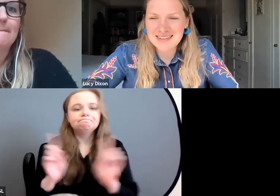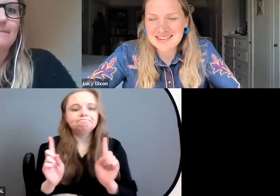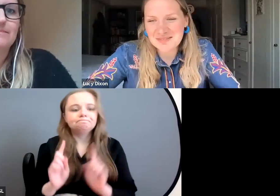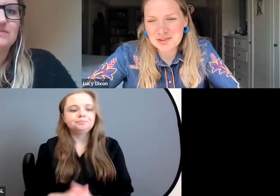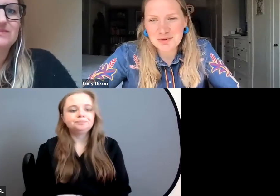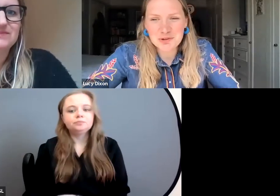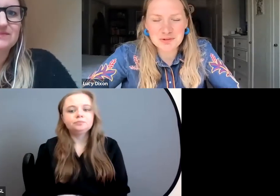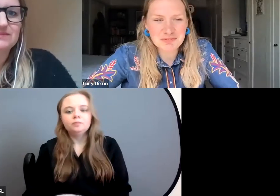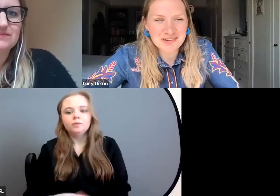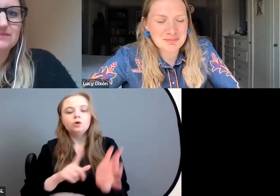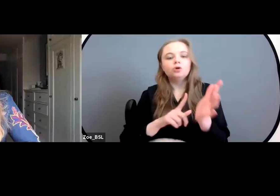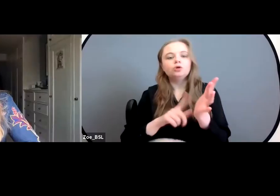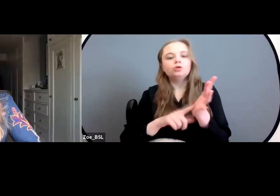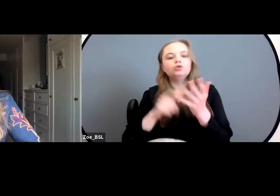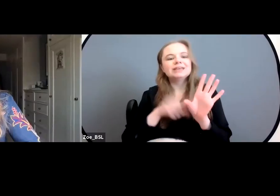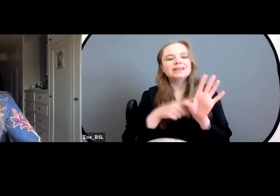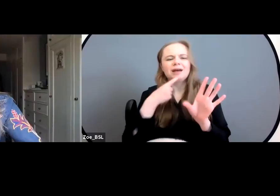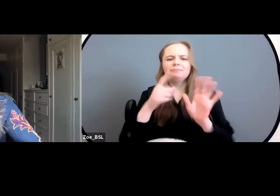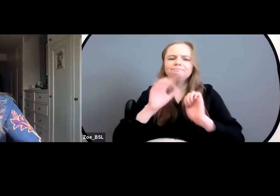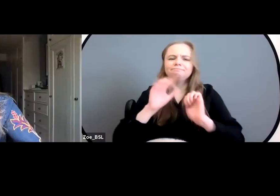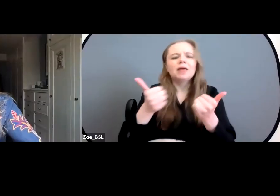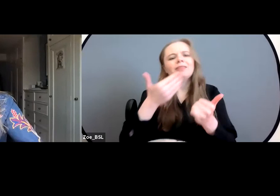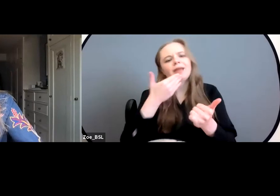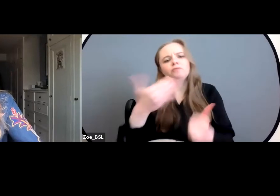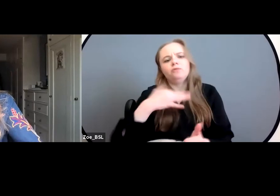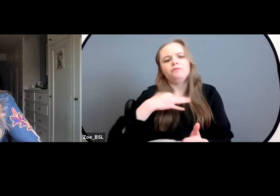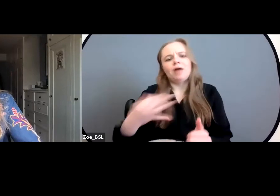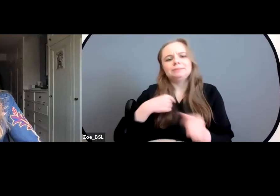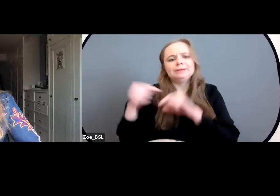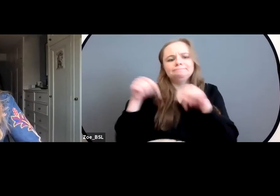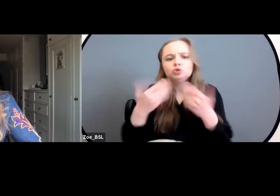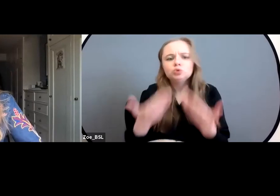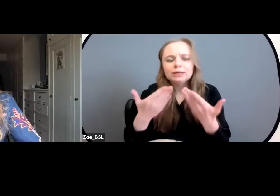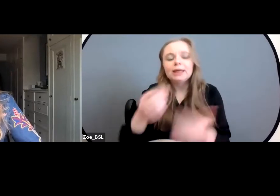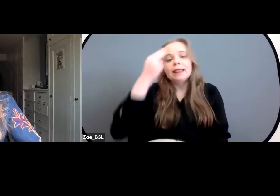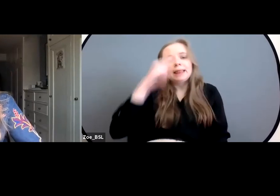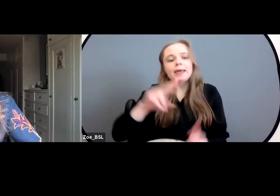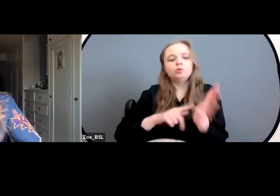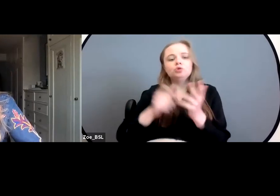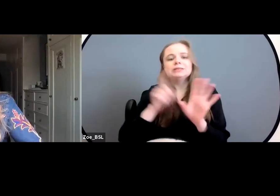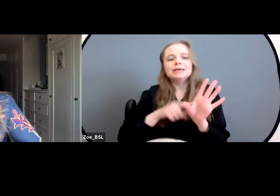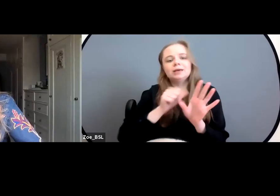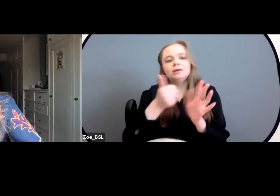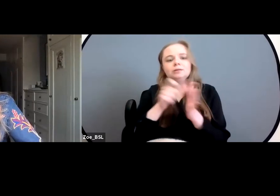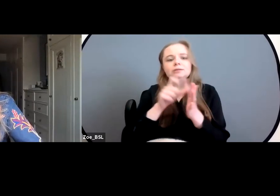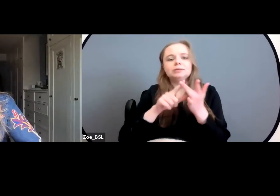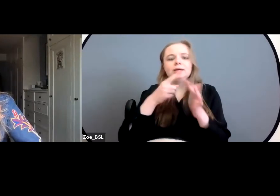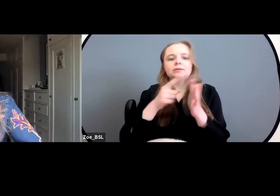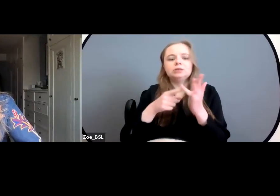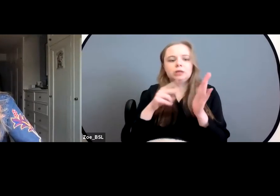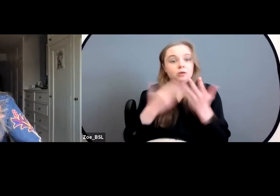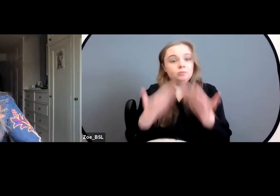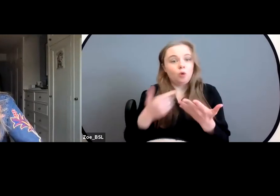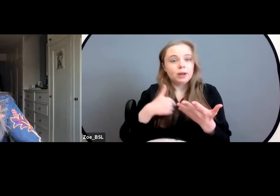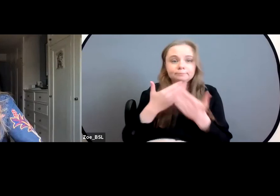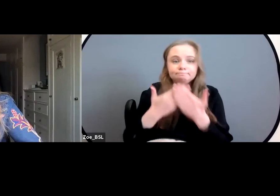Hi, thanks ever so much for inviting me. So my name's Lucy Dixon, and I'm currently studying a master's in